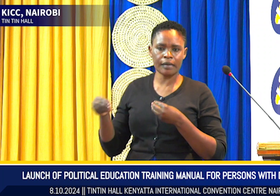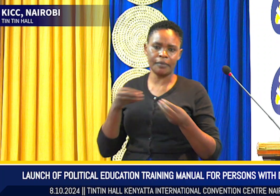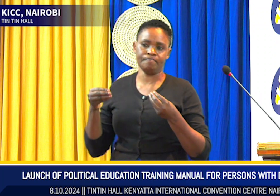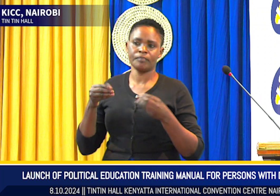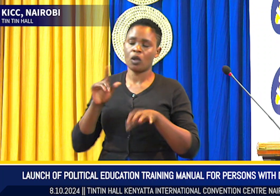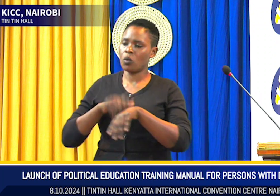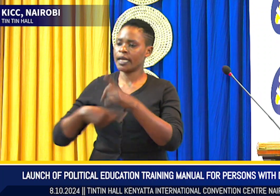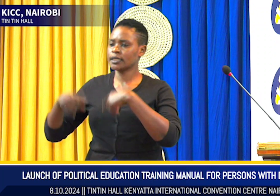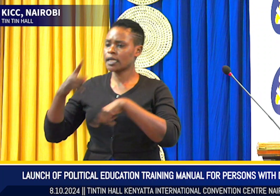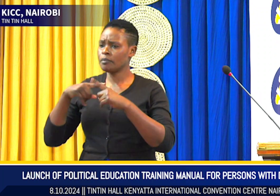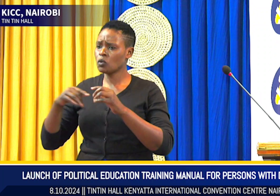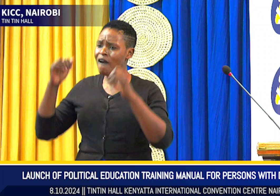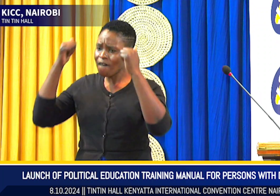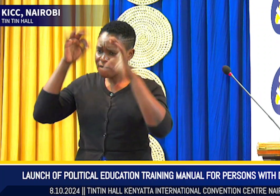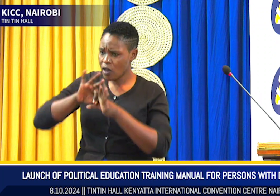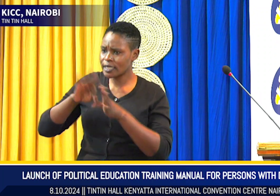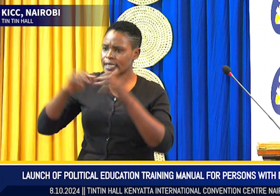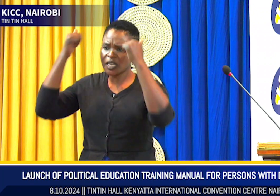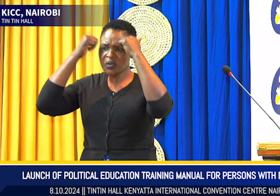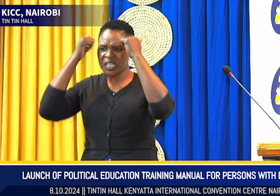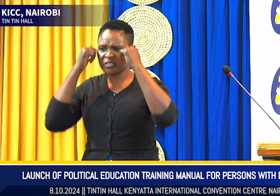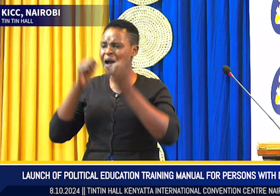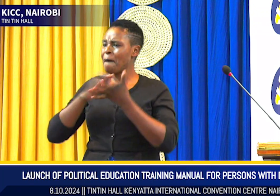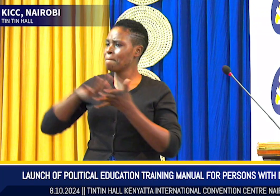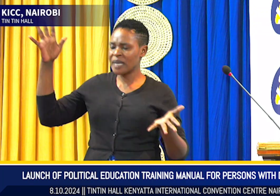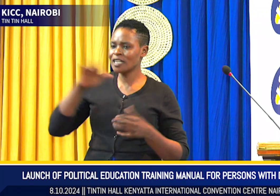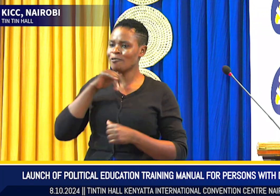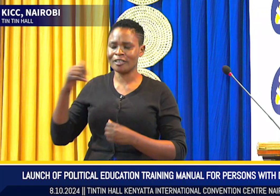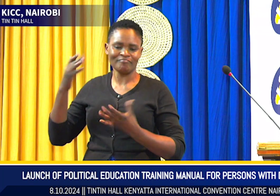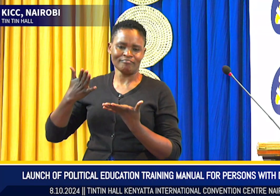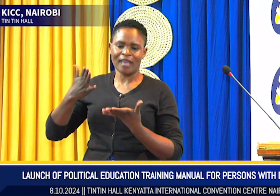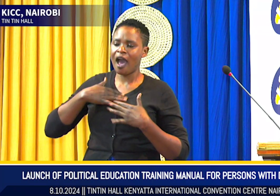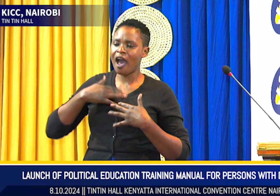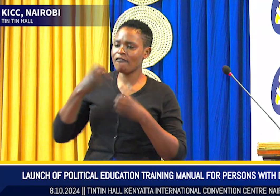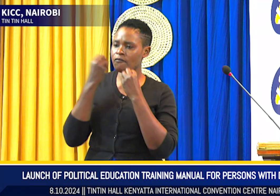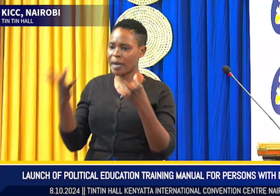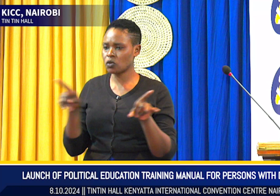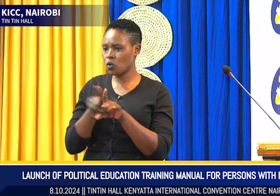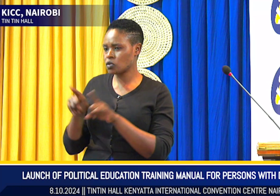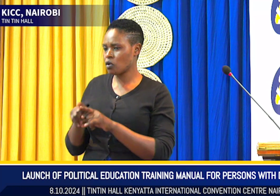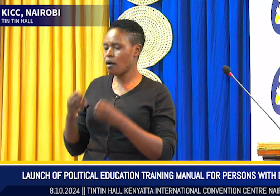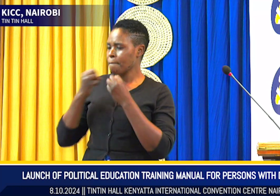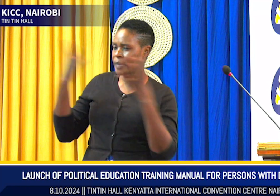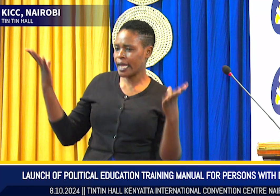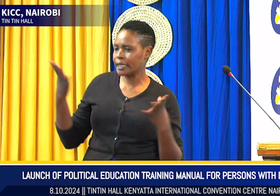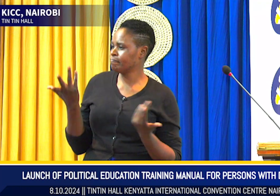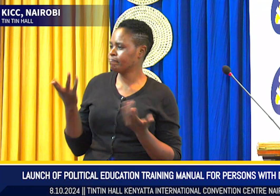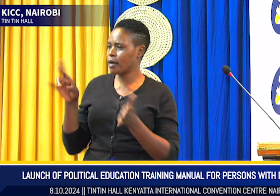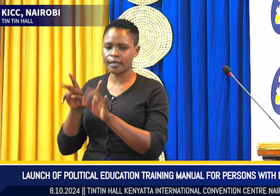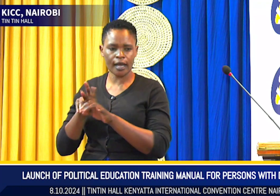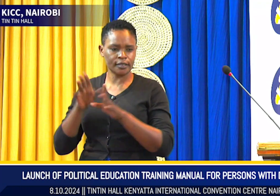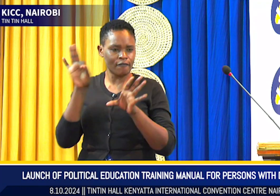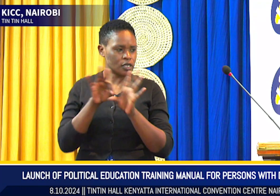because most of persons with disability, when it comes to voter indication, we don't have